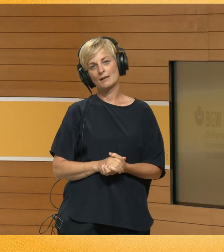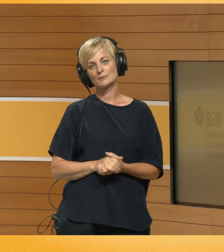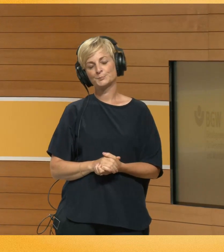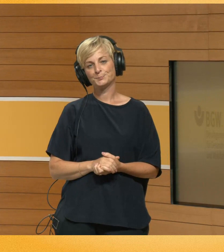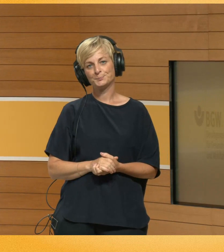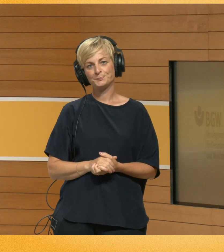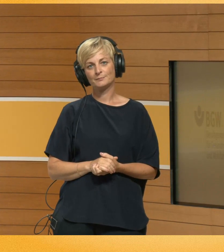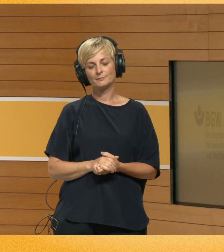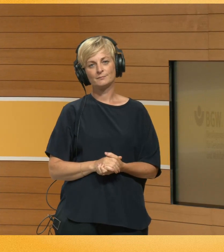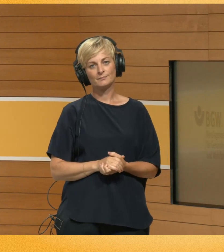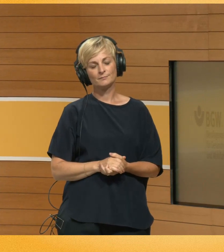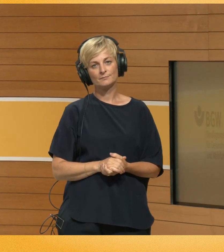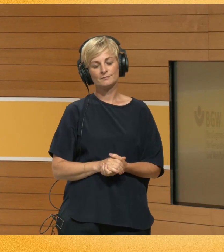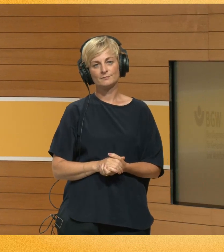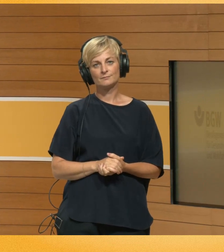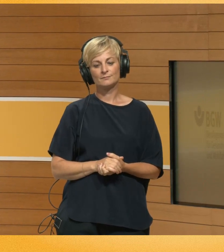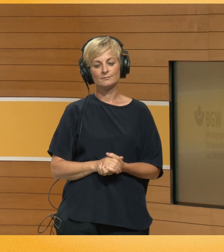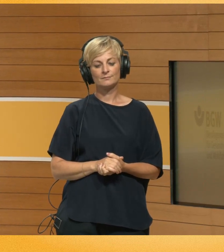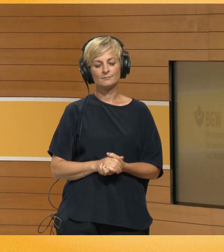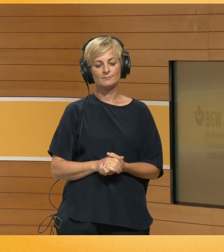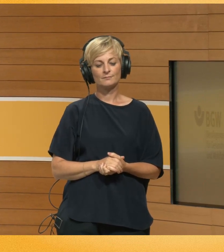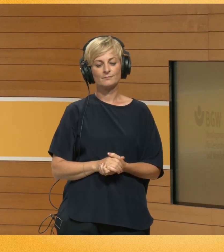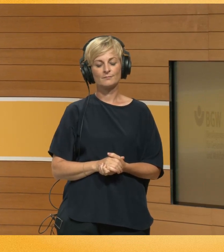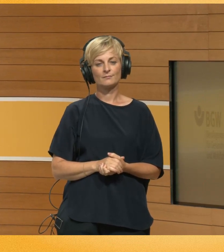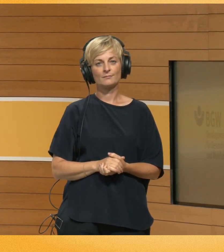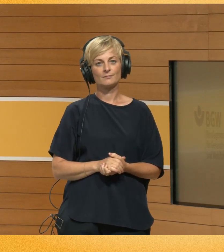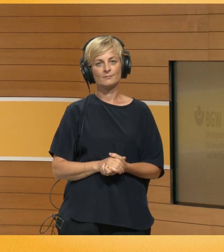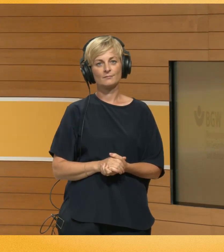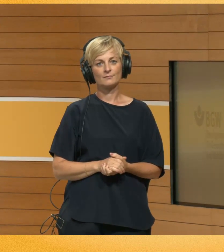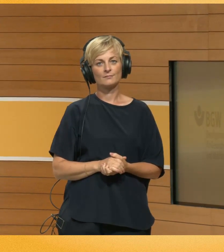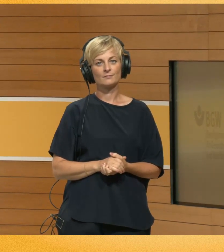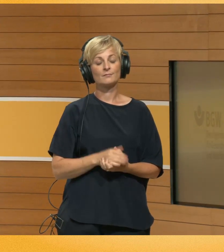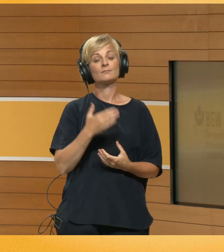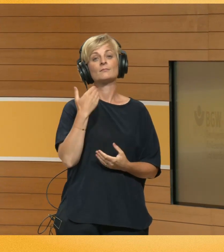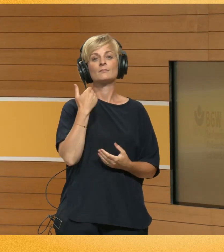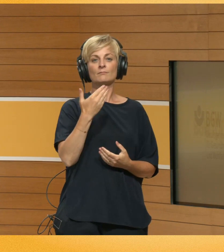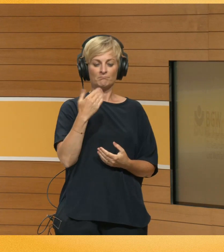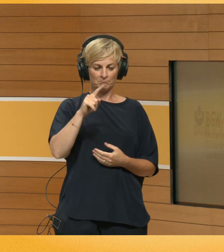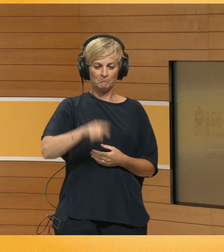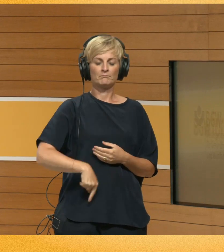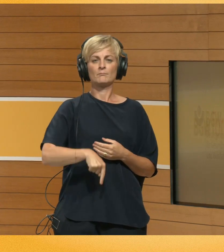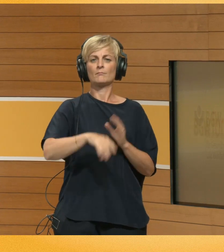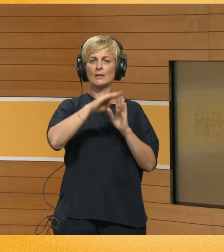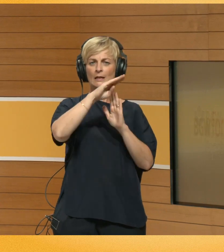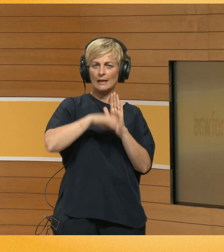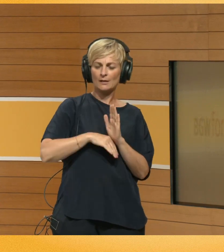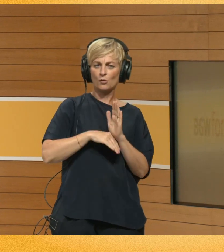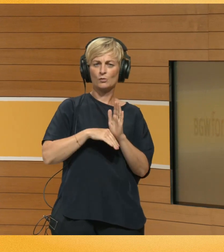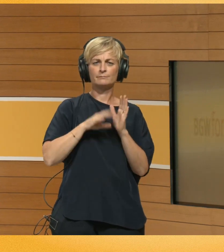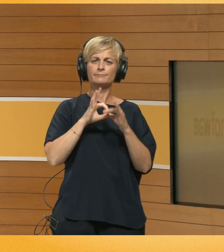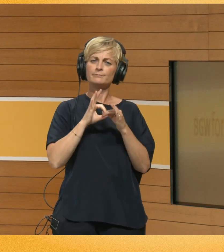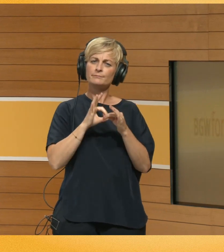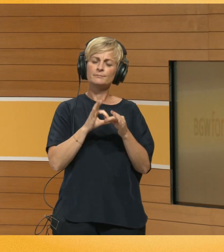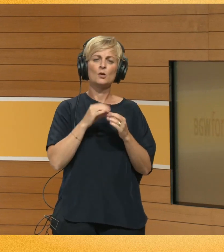whole. And I just want to acknowledge the group of people that worked on this, which